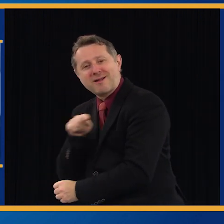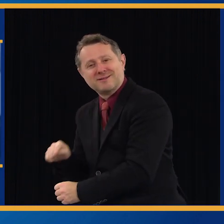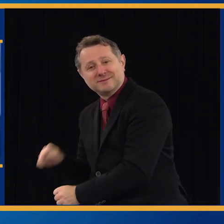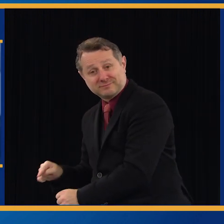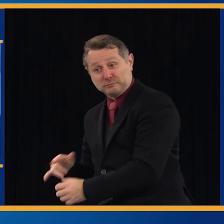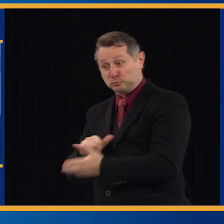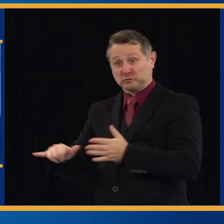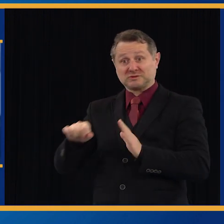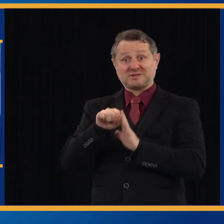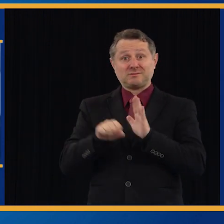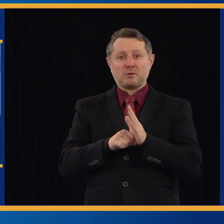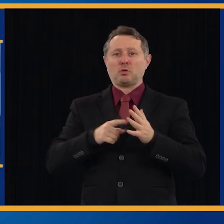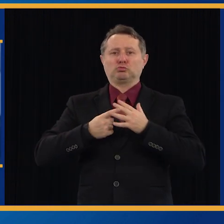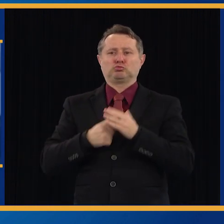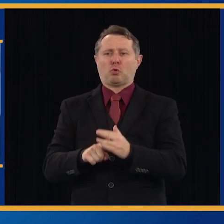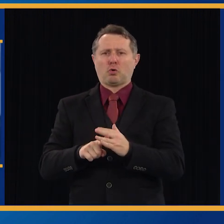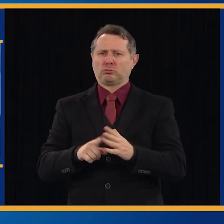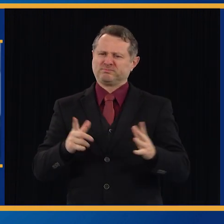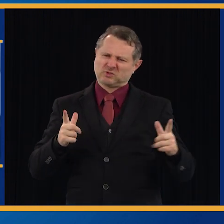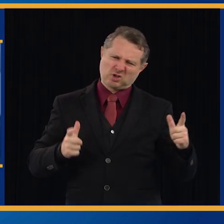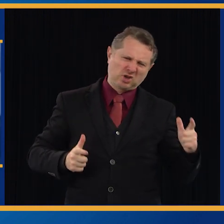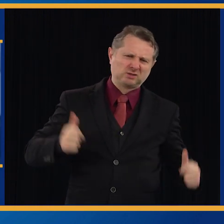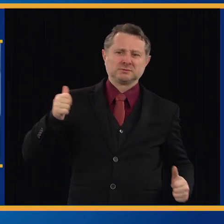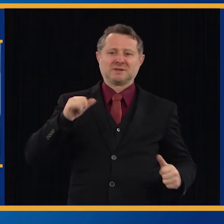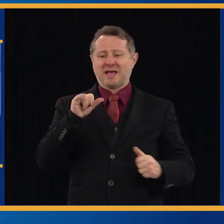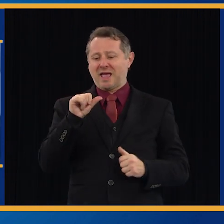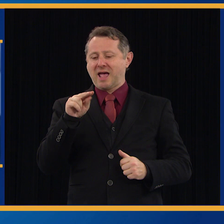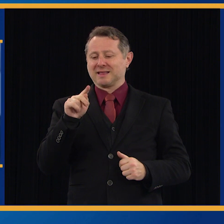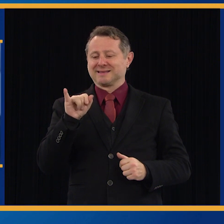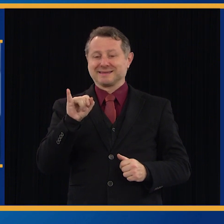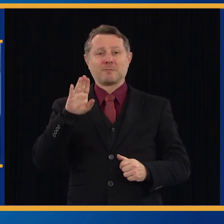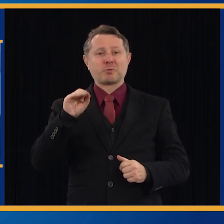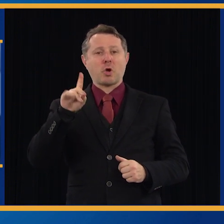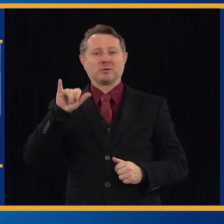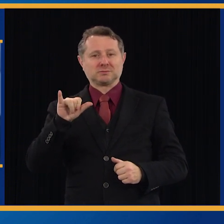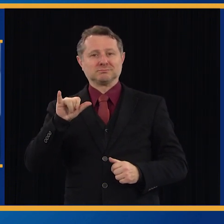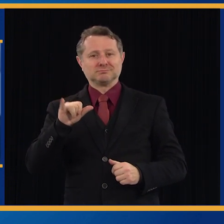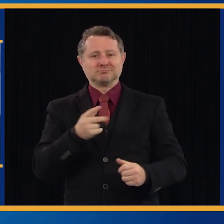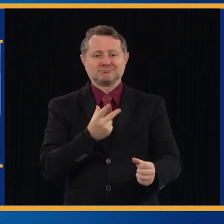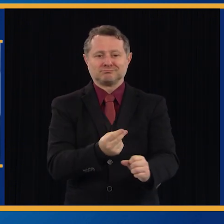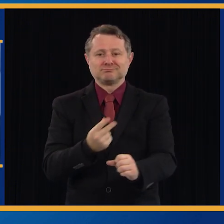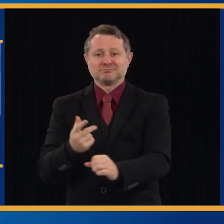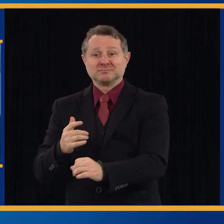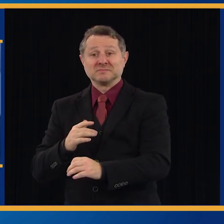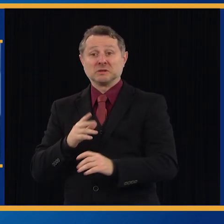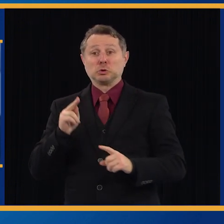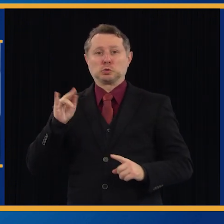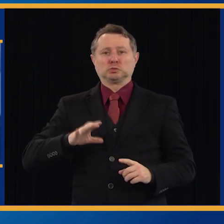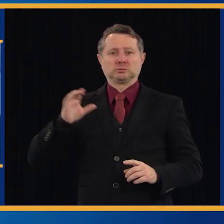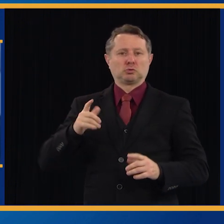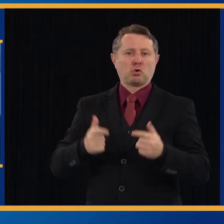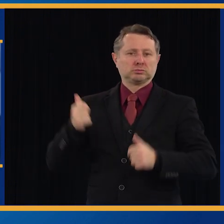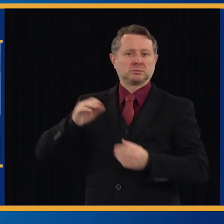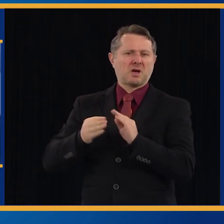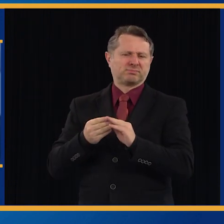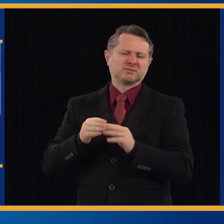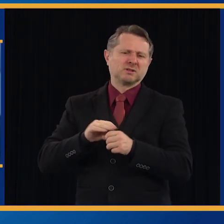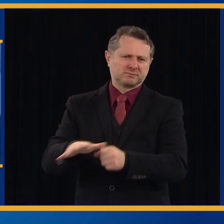ever done today in New York, the largest sample. But this has to be